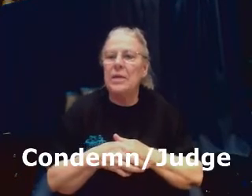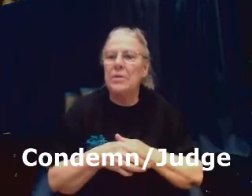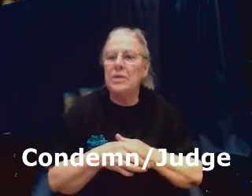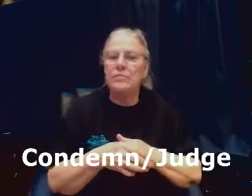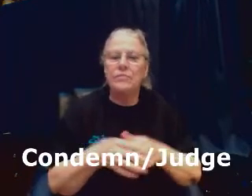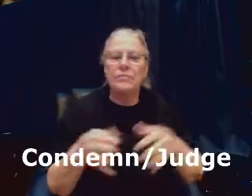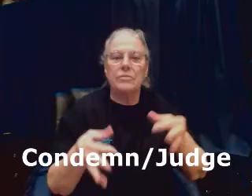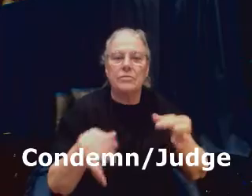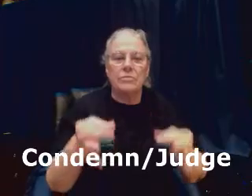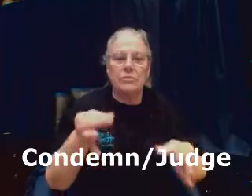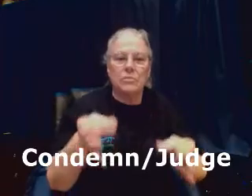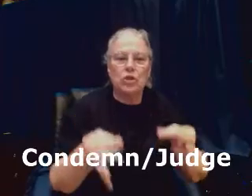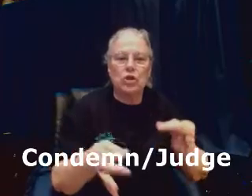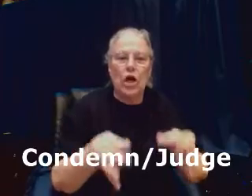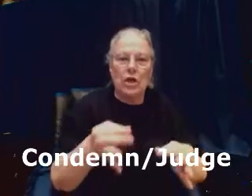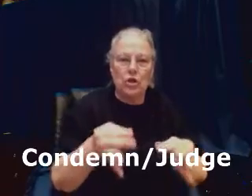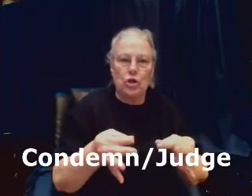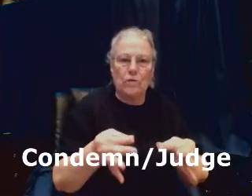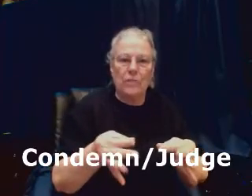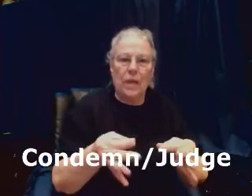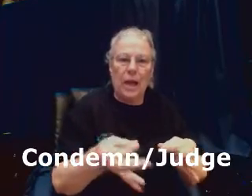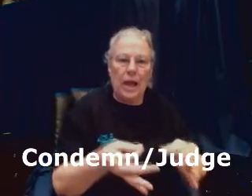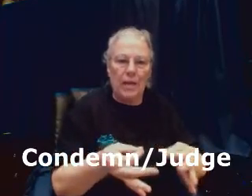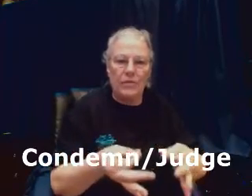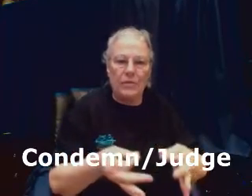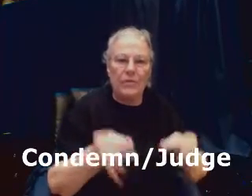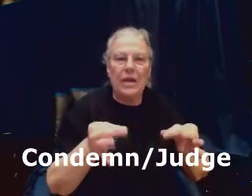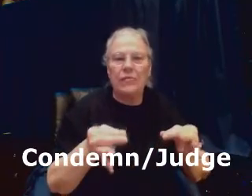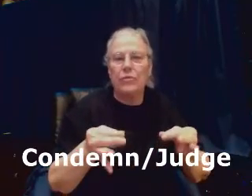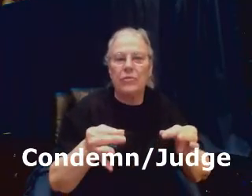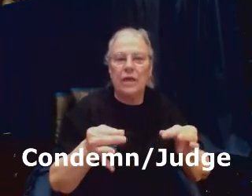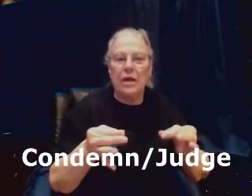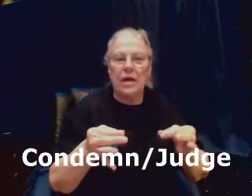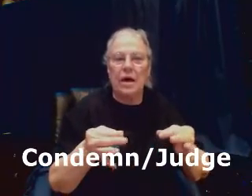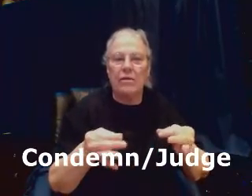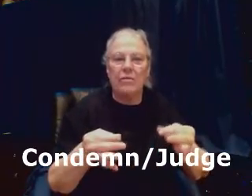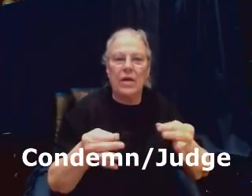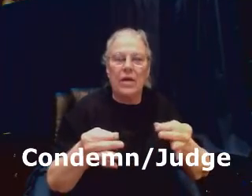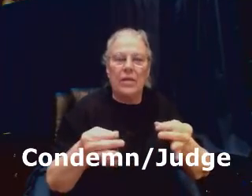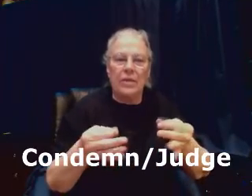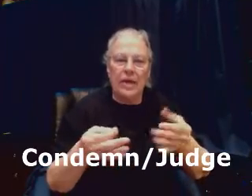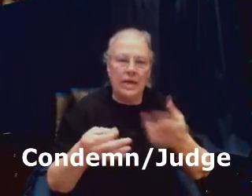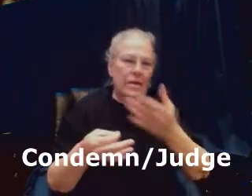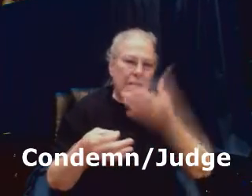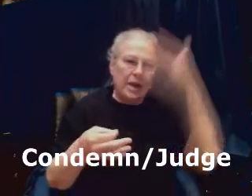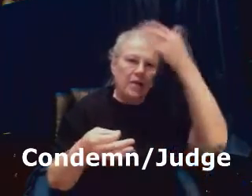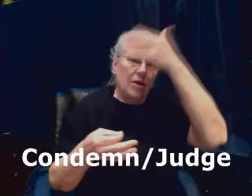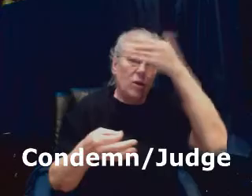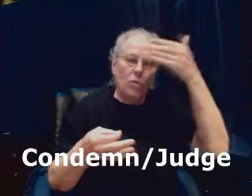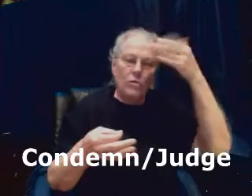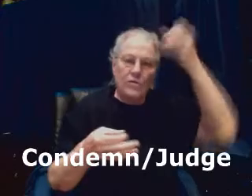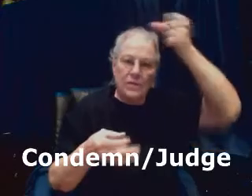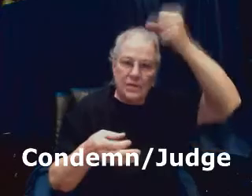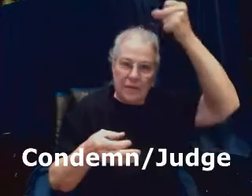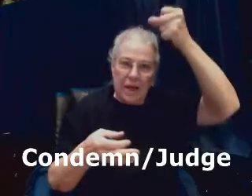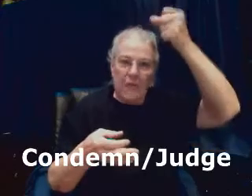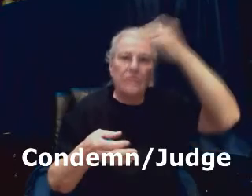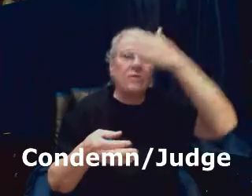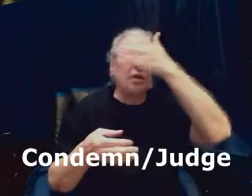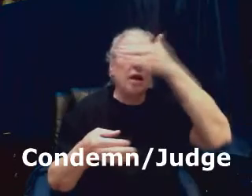Condemned, judged. And if you think of the lady that holds the scales and